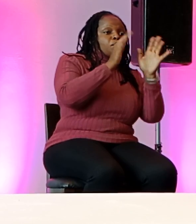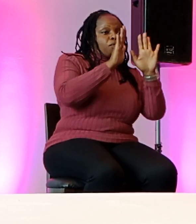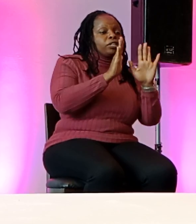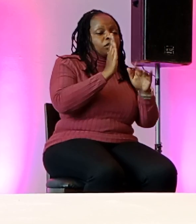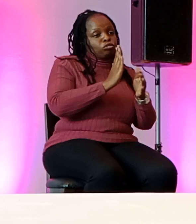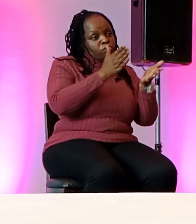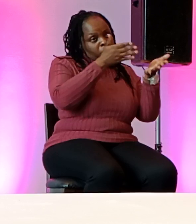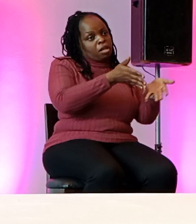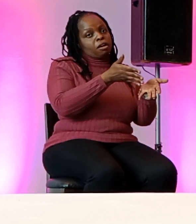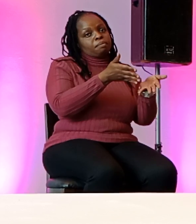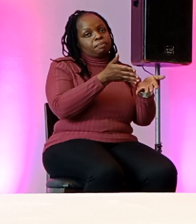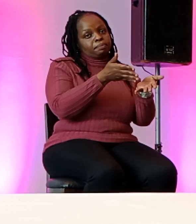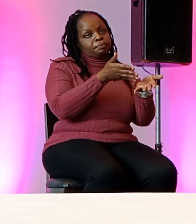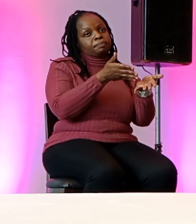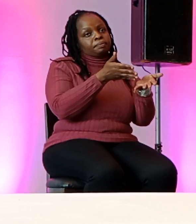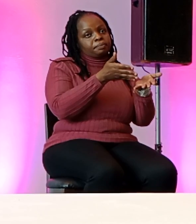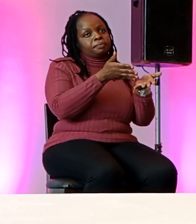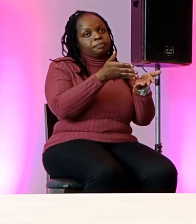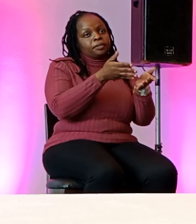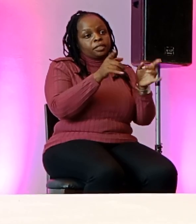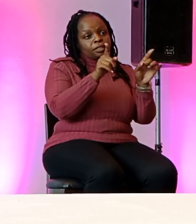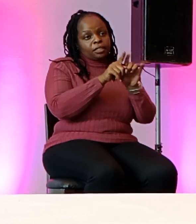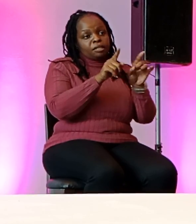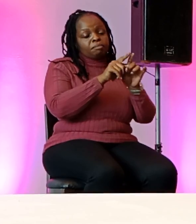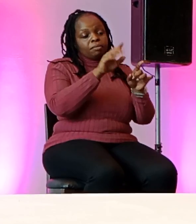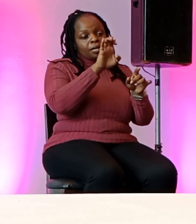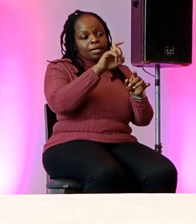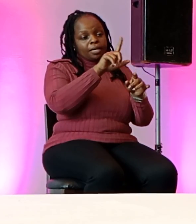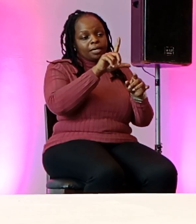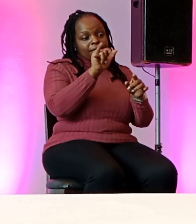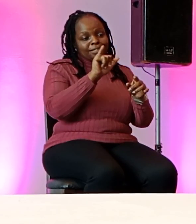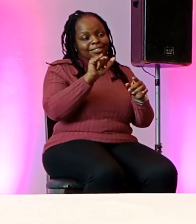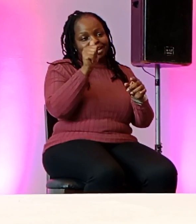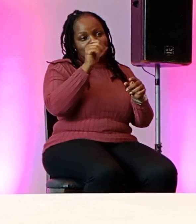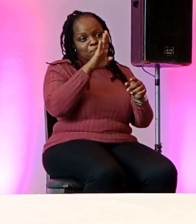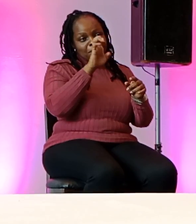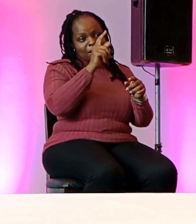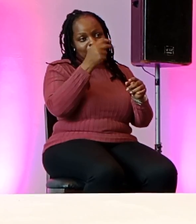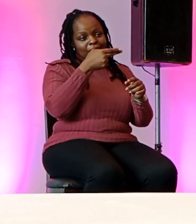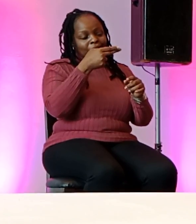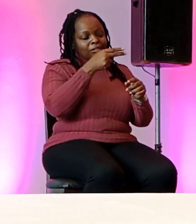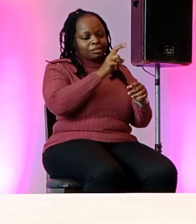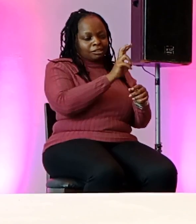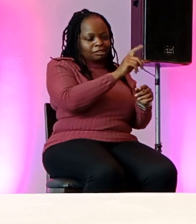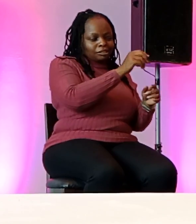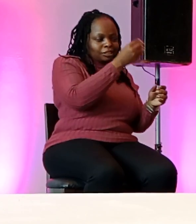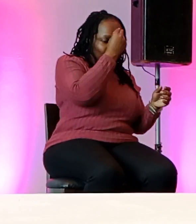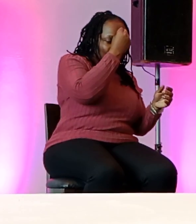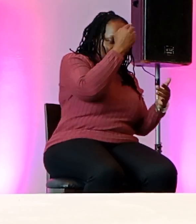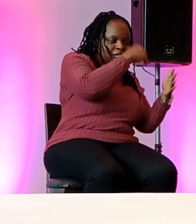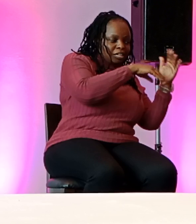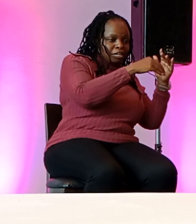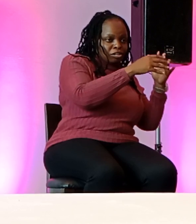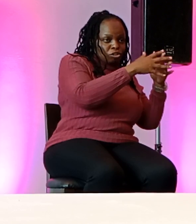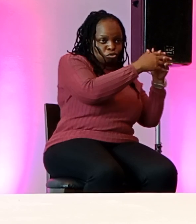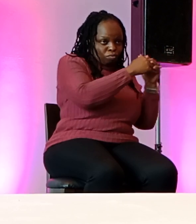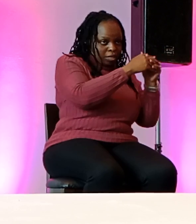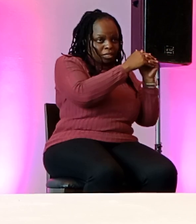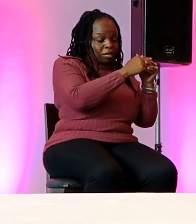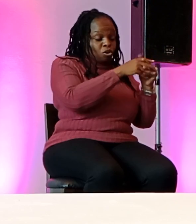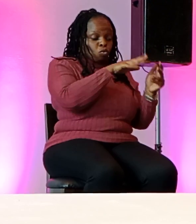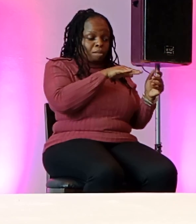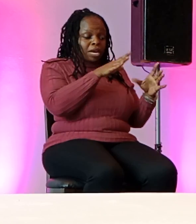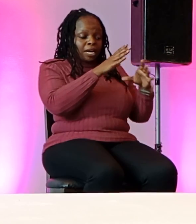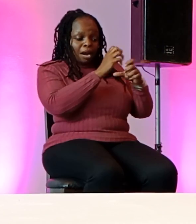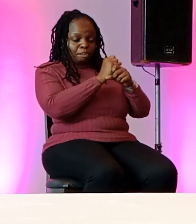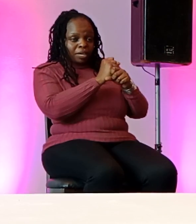there. And Elizabeth has captured a study in the US that women-led companies tend to do